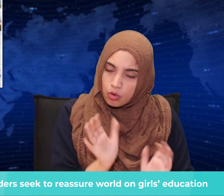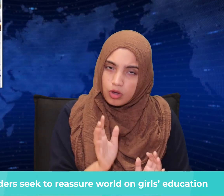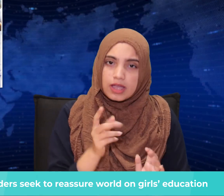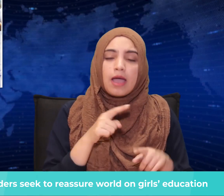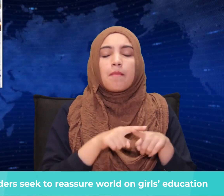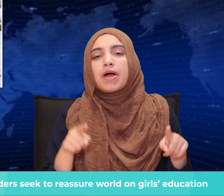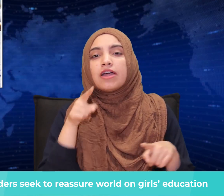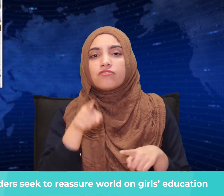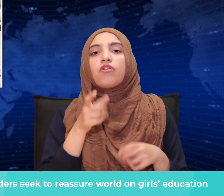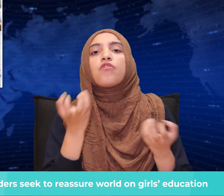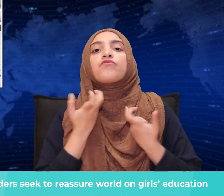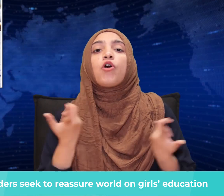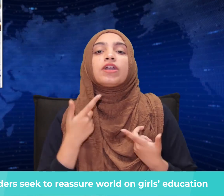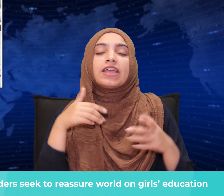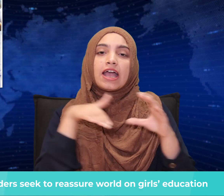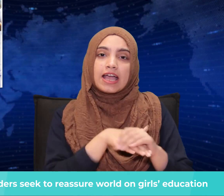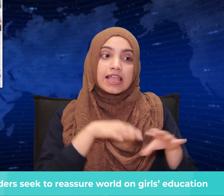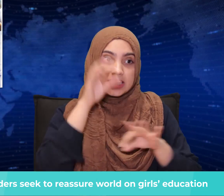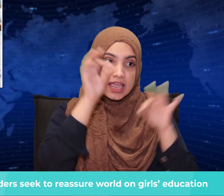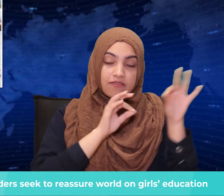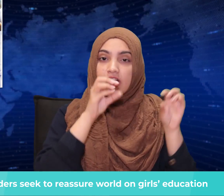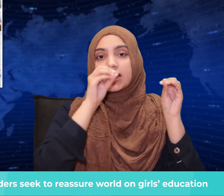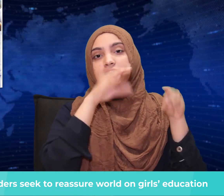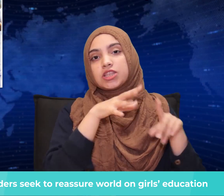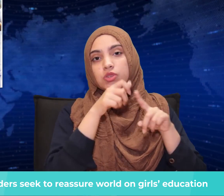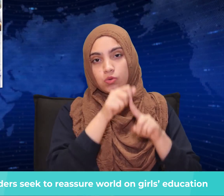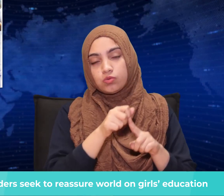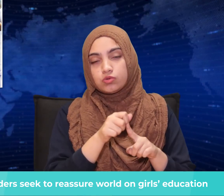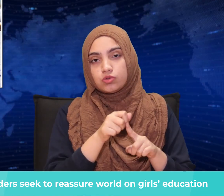the Shia mourning processions in the country, he added,